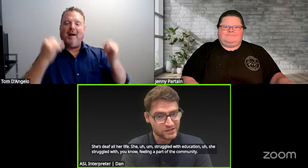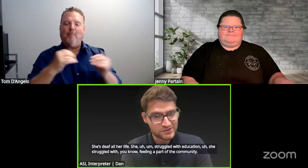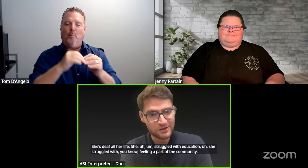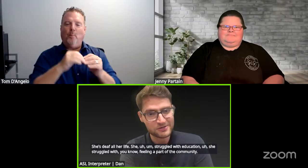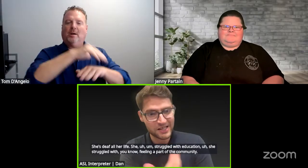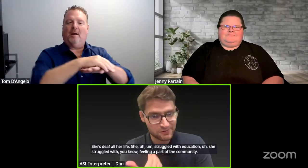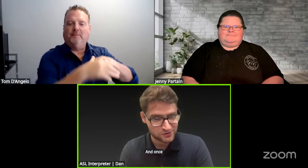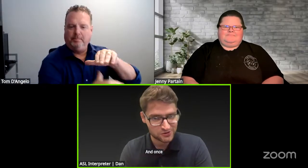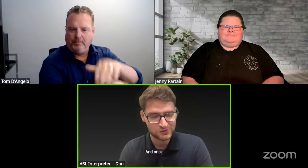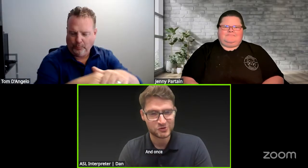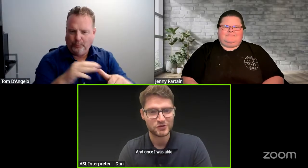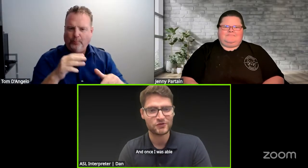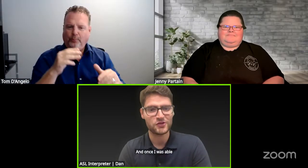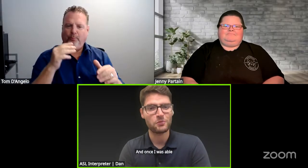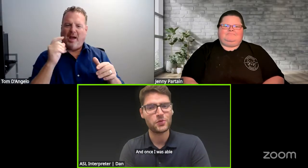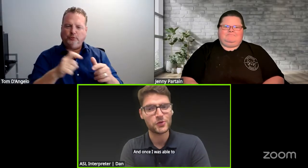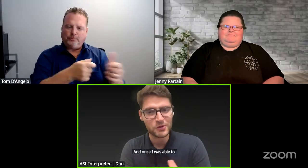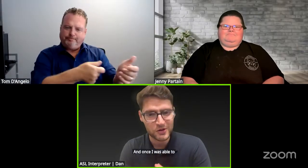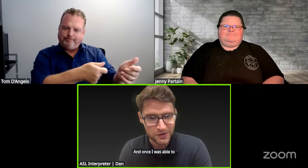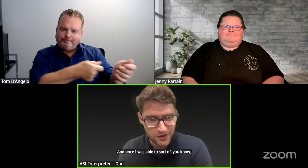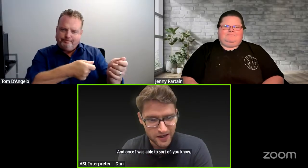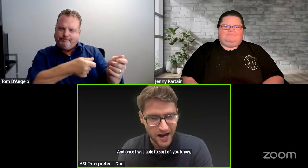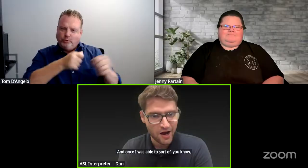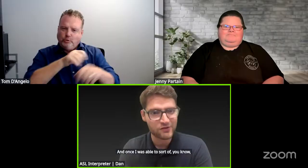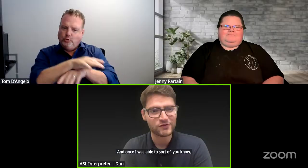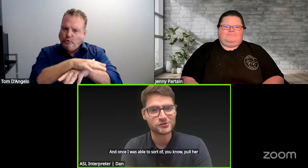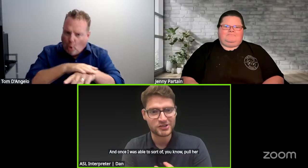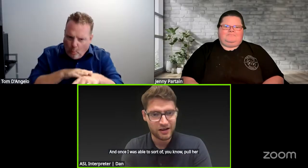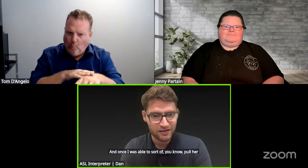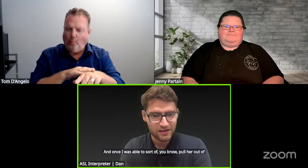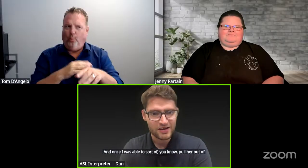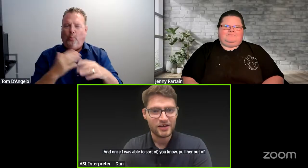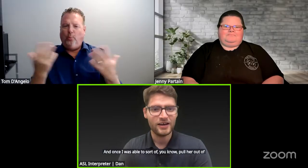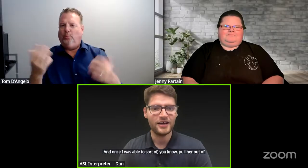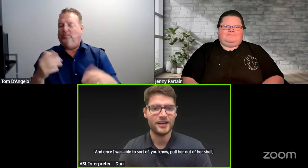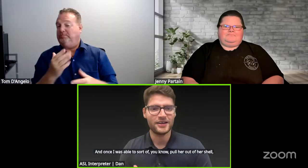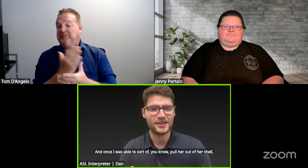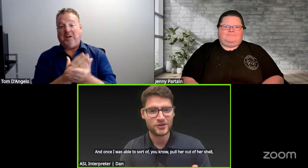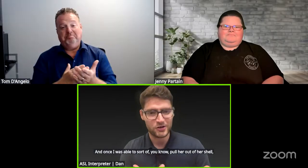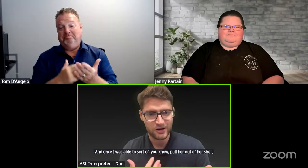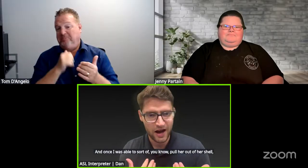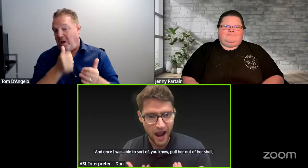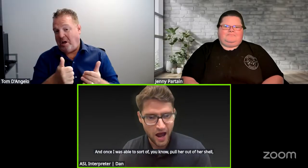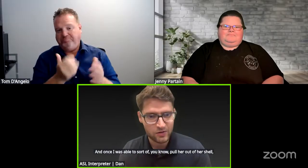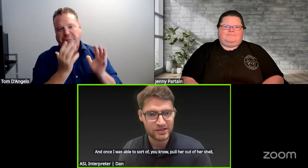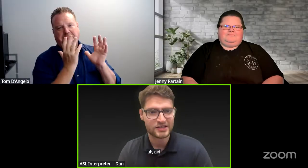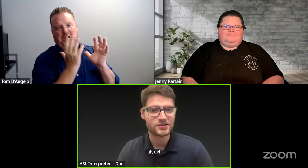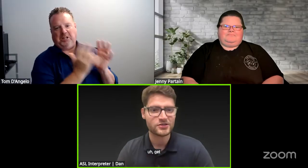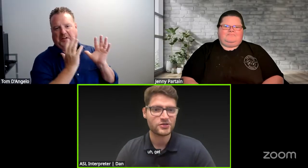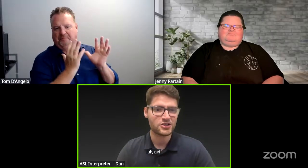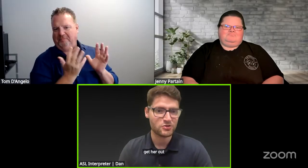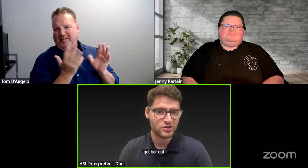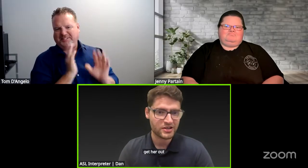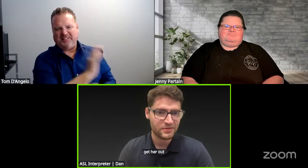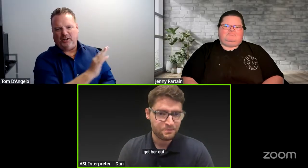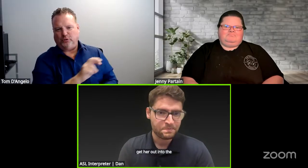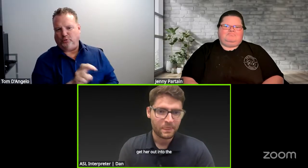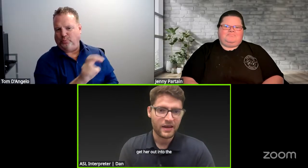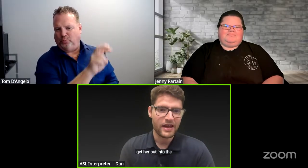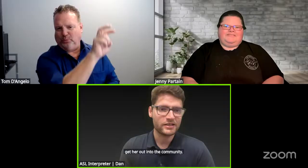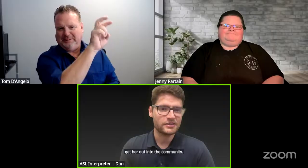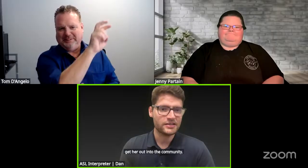And once I was able to sort of, pull her out of her shell, get her out into the